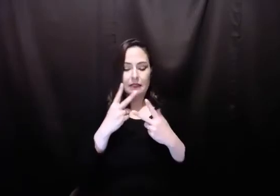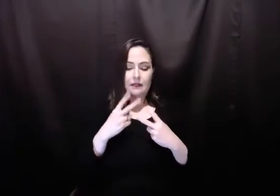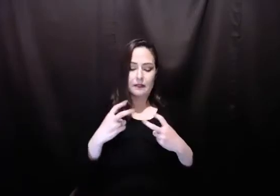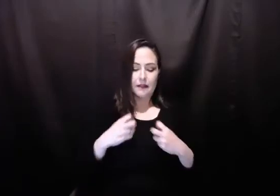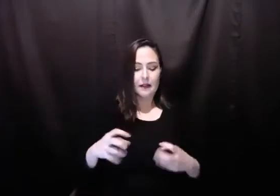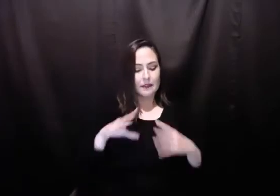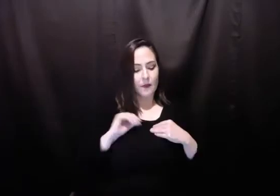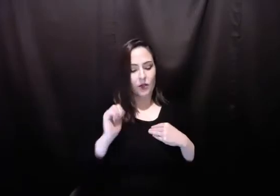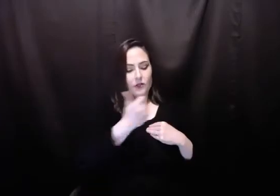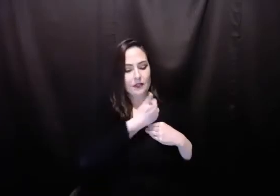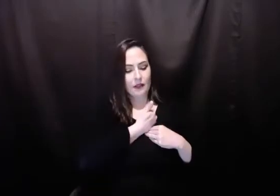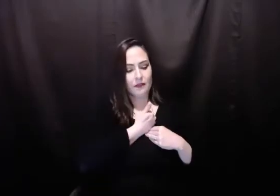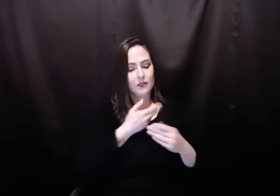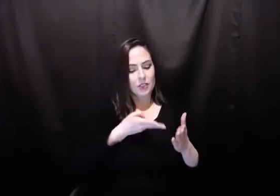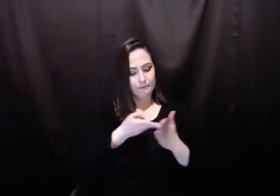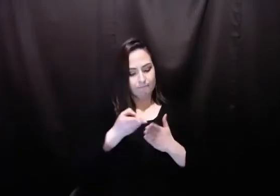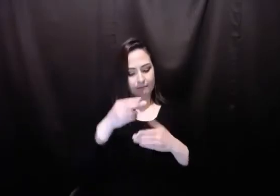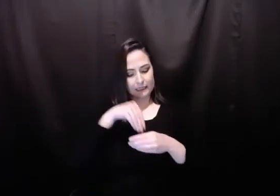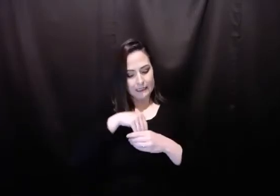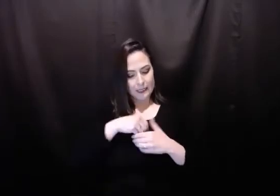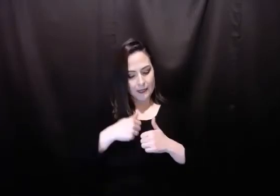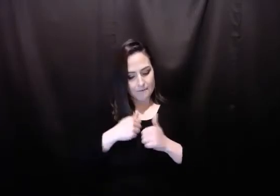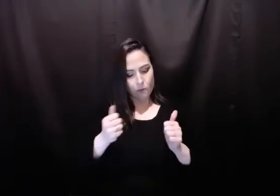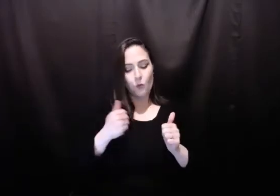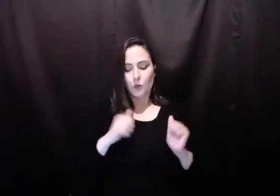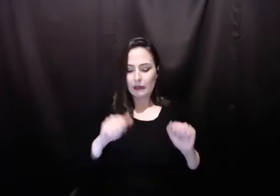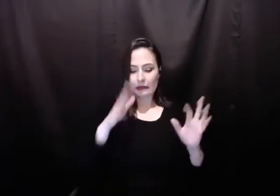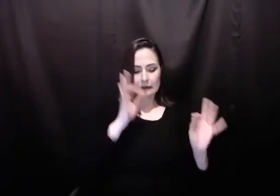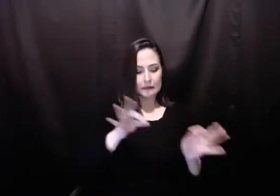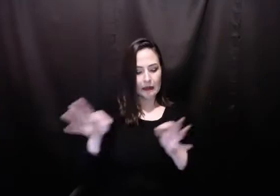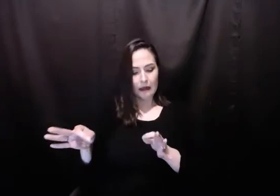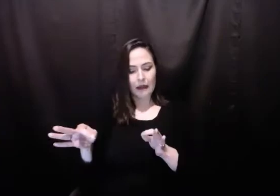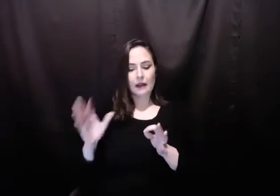For years before I got to Al-Anon, I'm asking the wrong